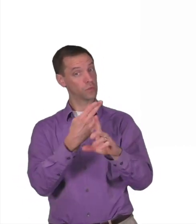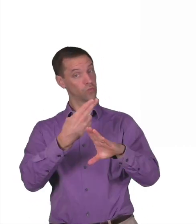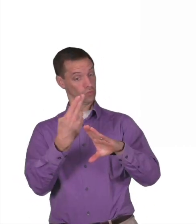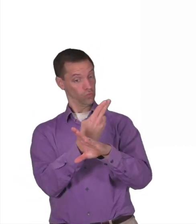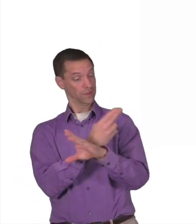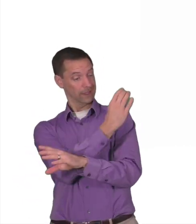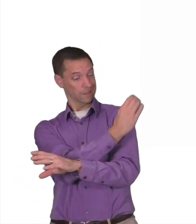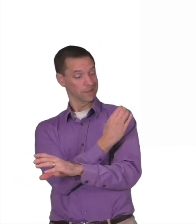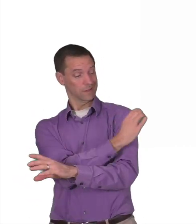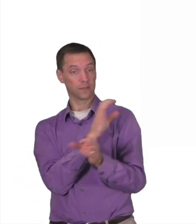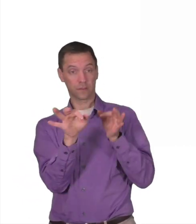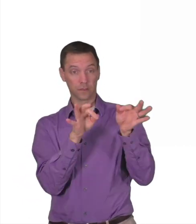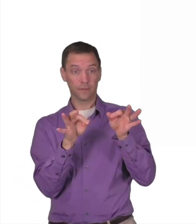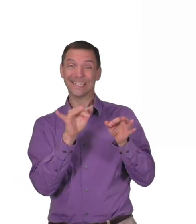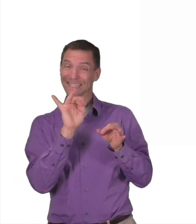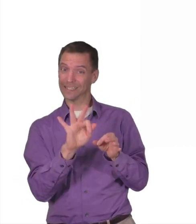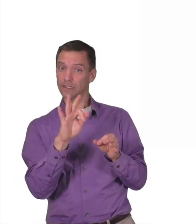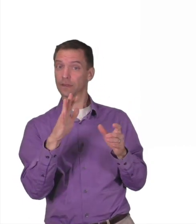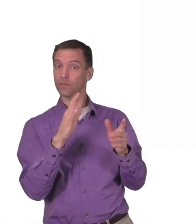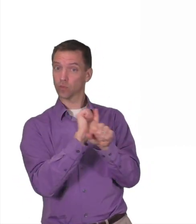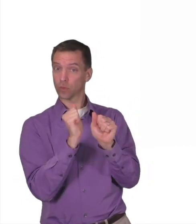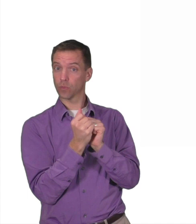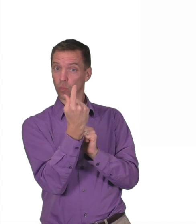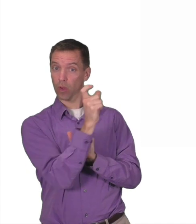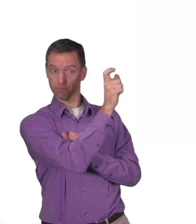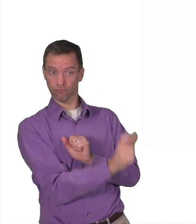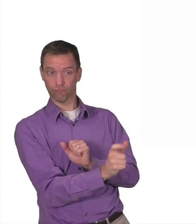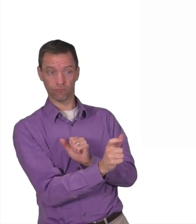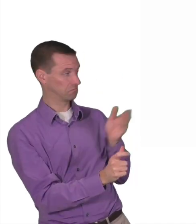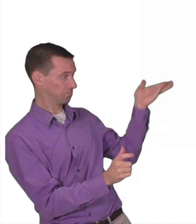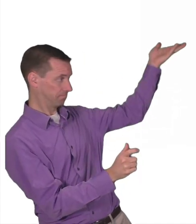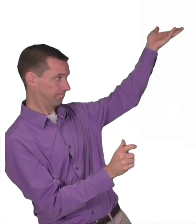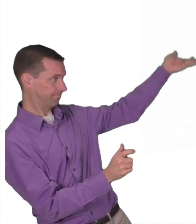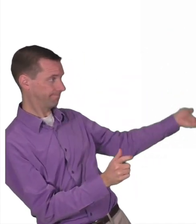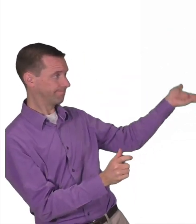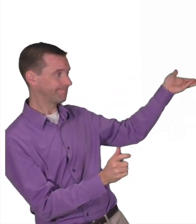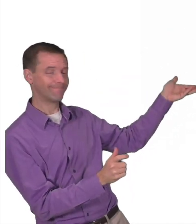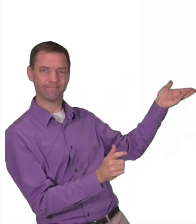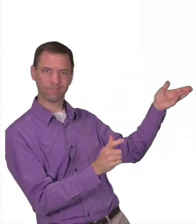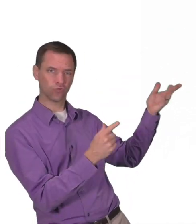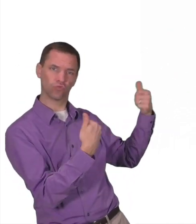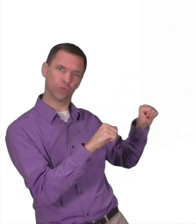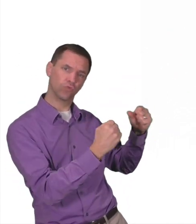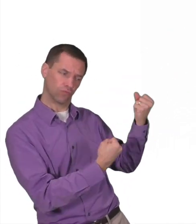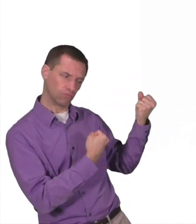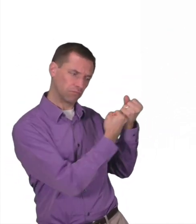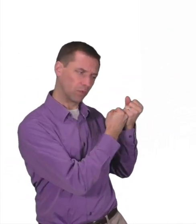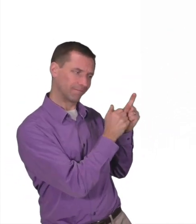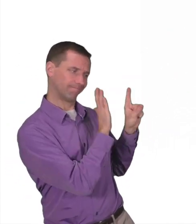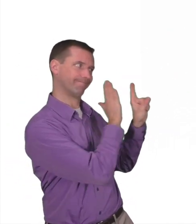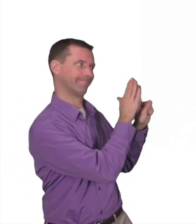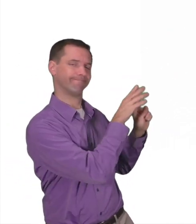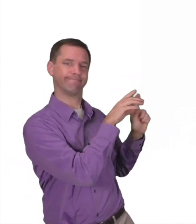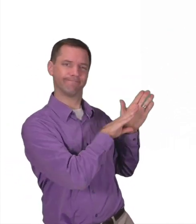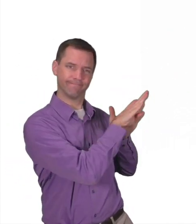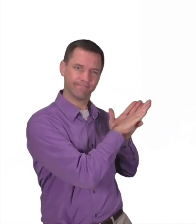So it is appropriate to use the clinical definition if you're working with one individual, trying to support